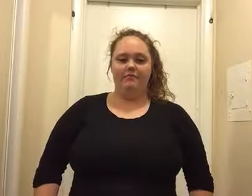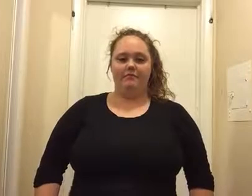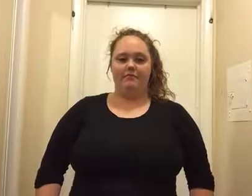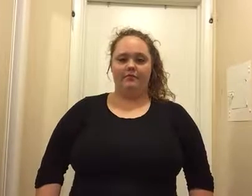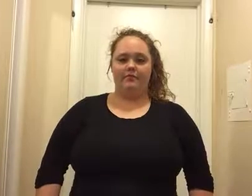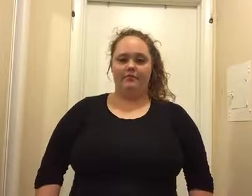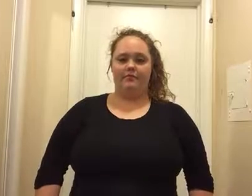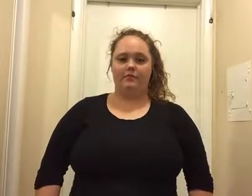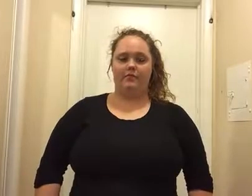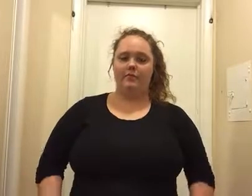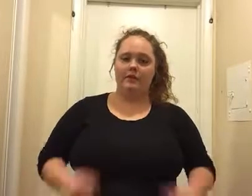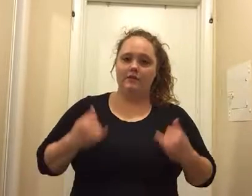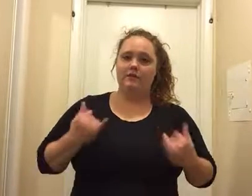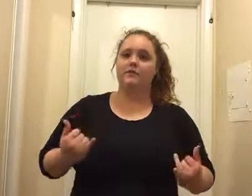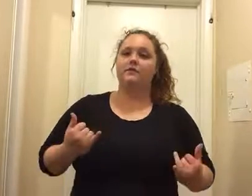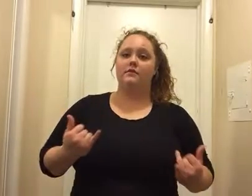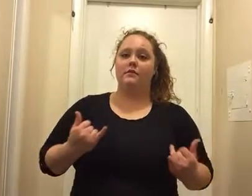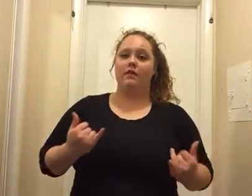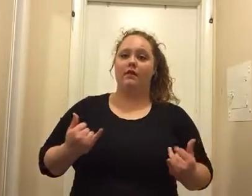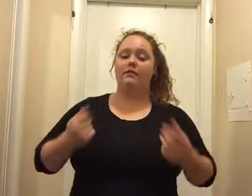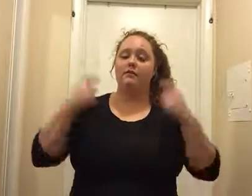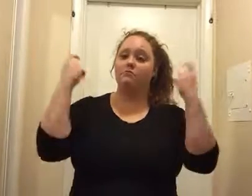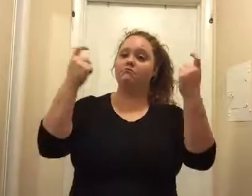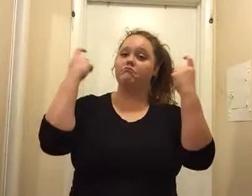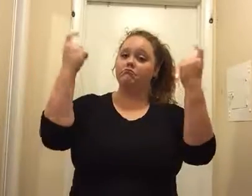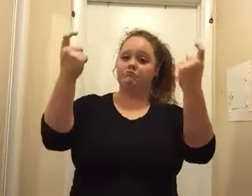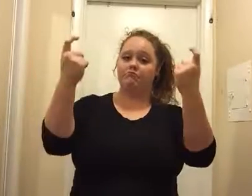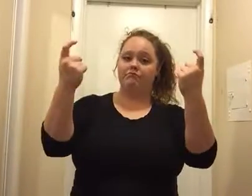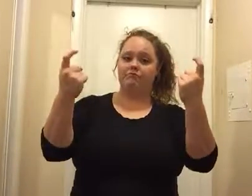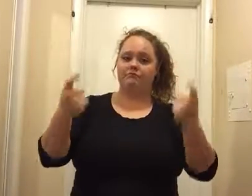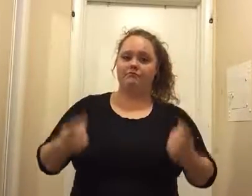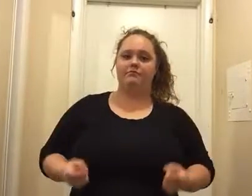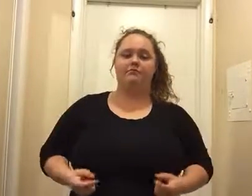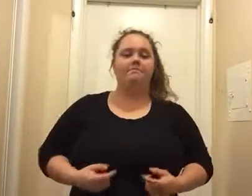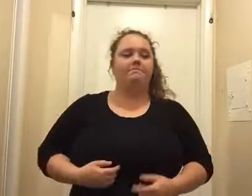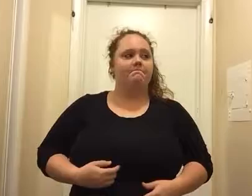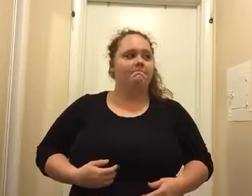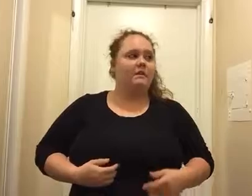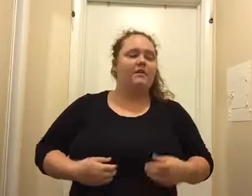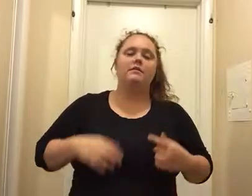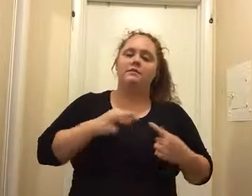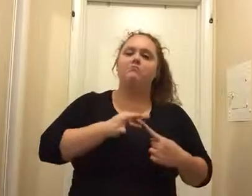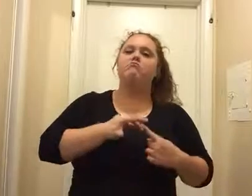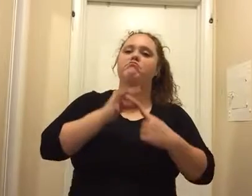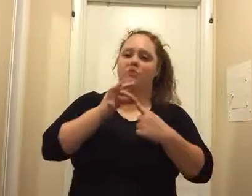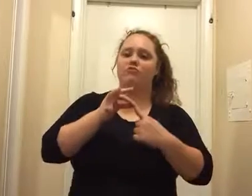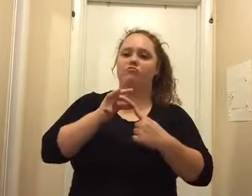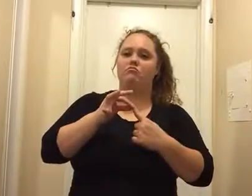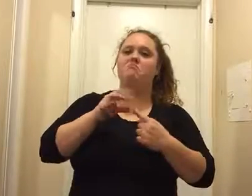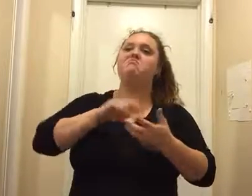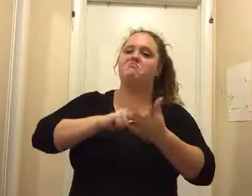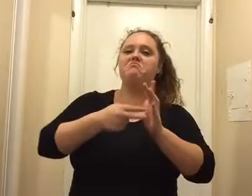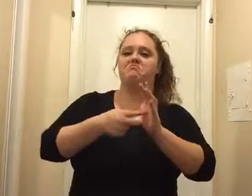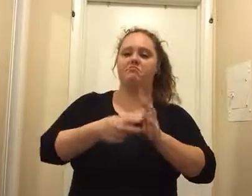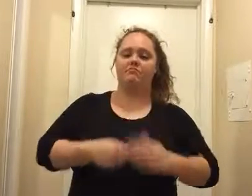Today's ceremony, however, has very special meaning, because today we are not